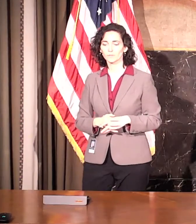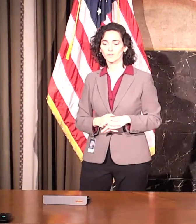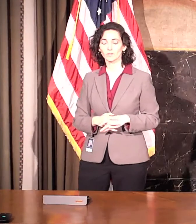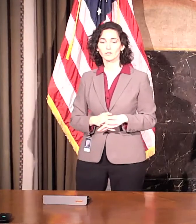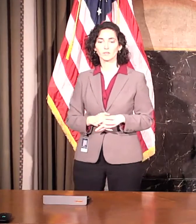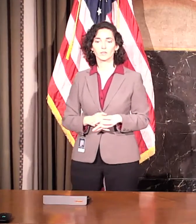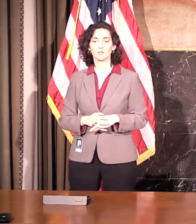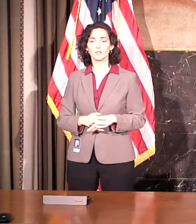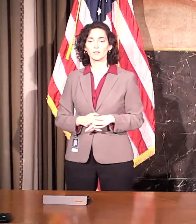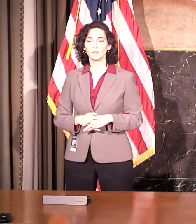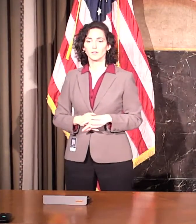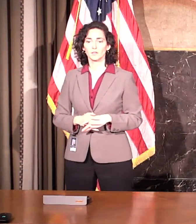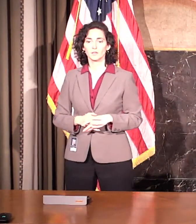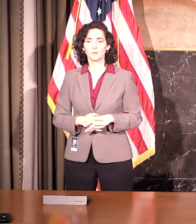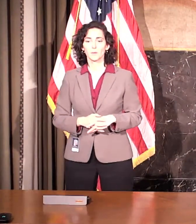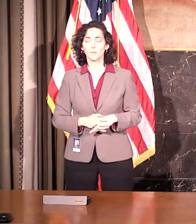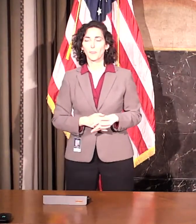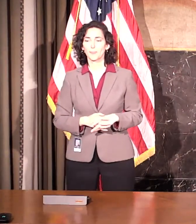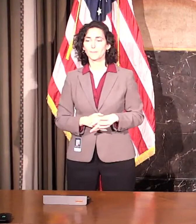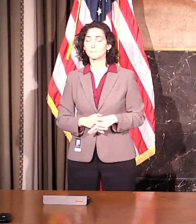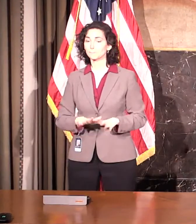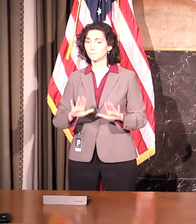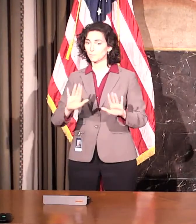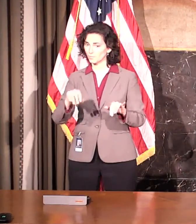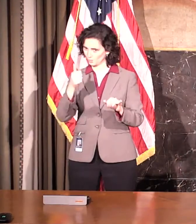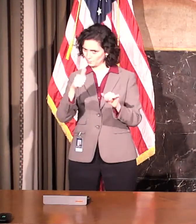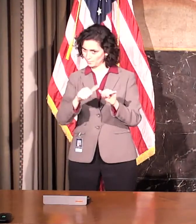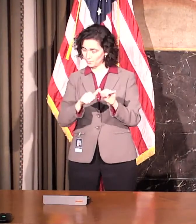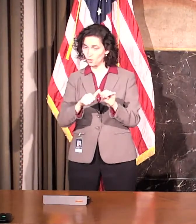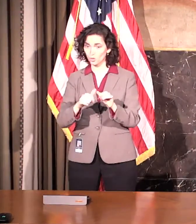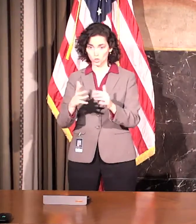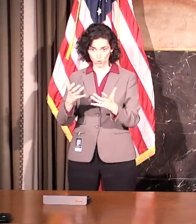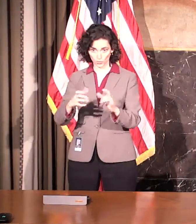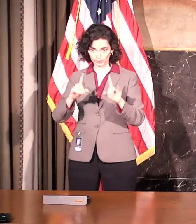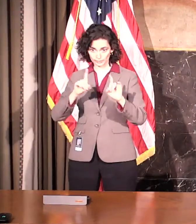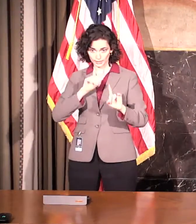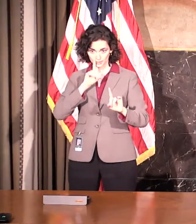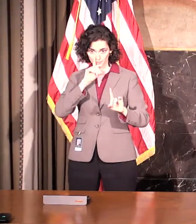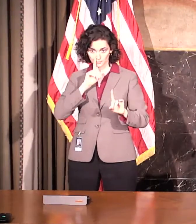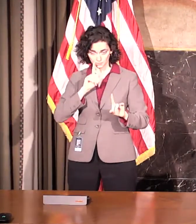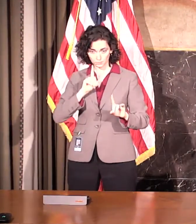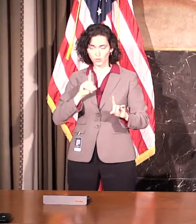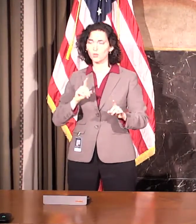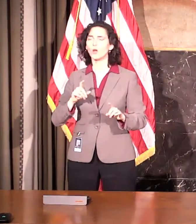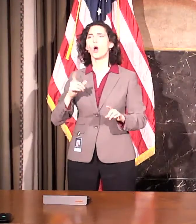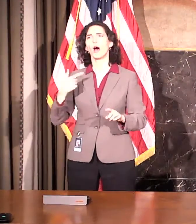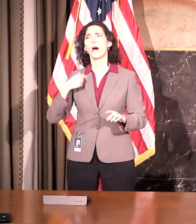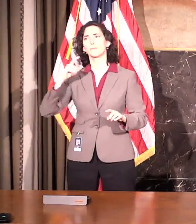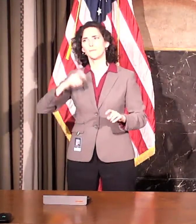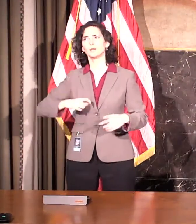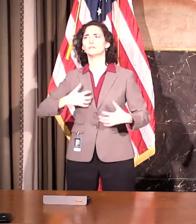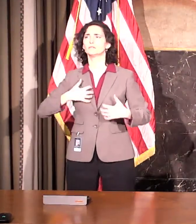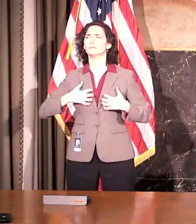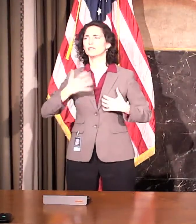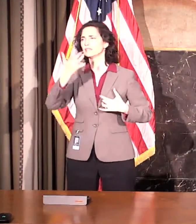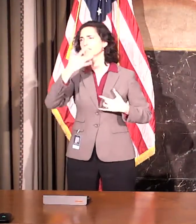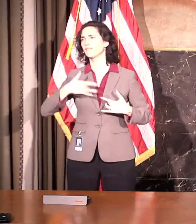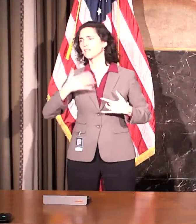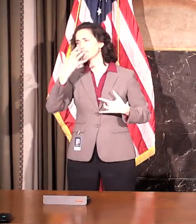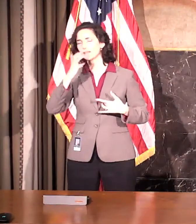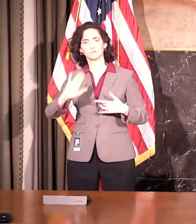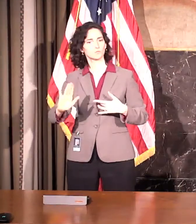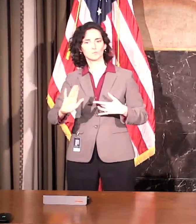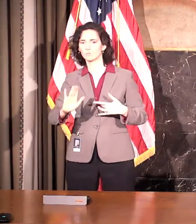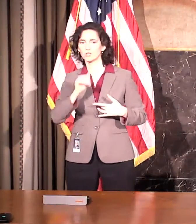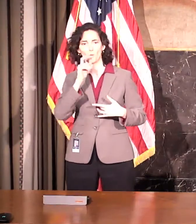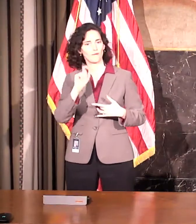Remember, you don't have to be experiencing symptoms in order to get tested. One of the reasons why this disease is so hard to contain is